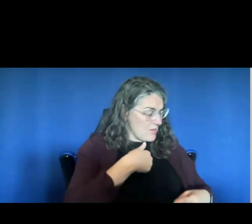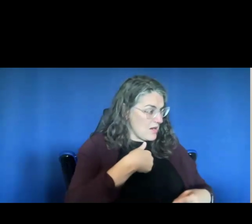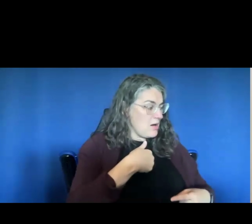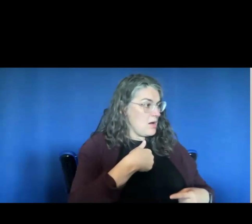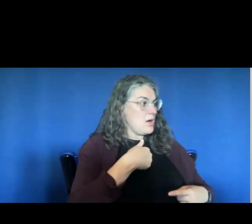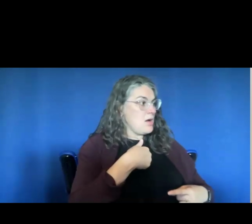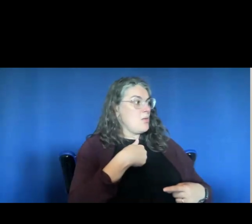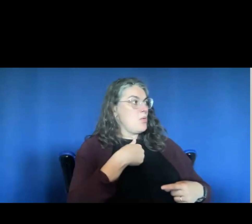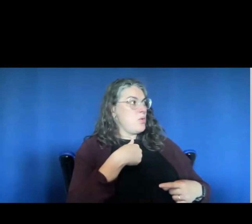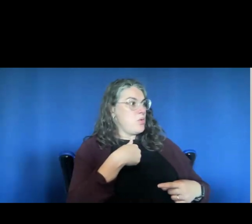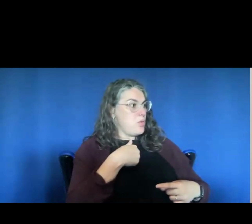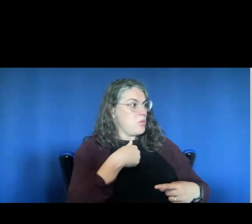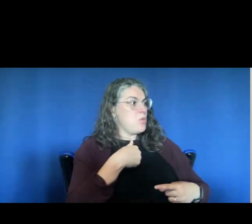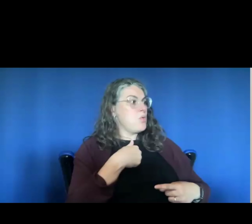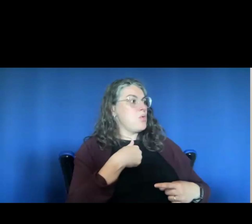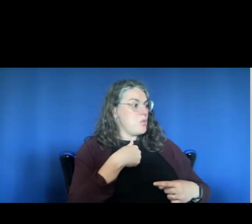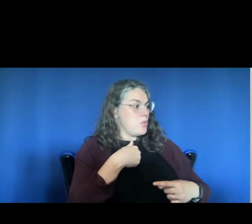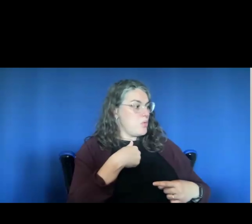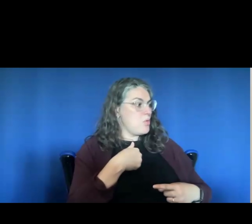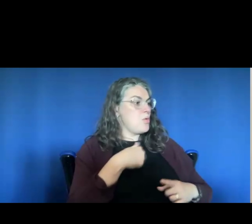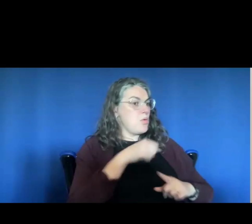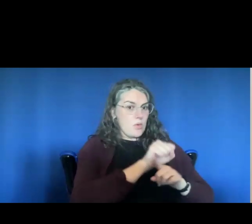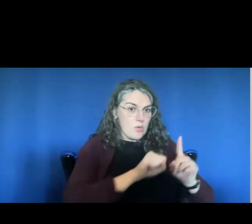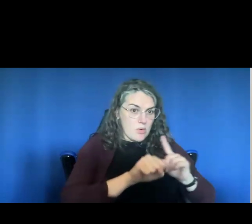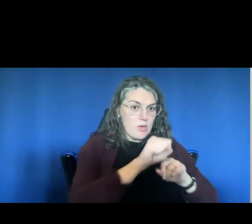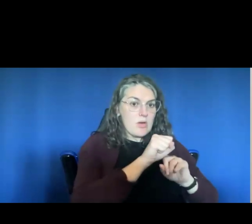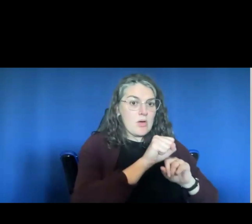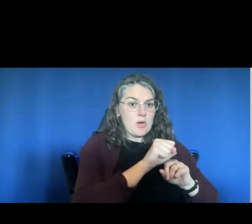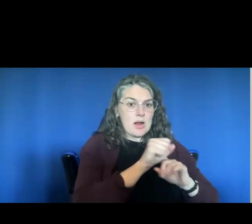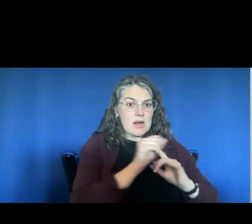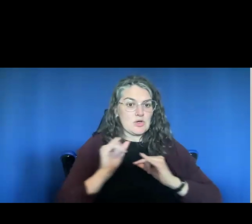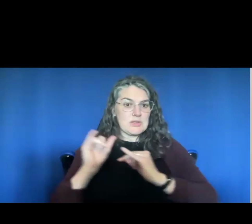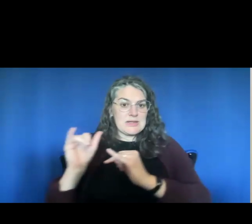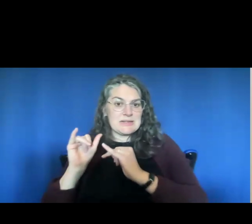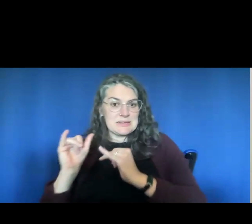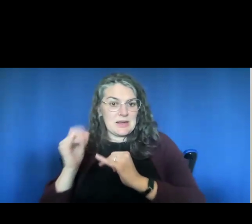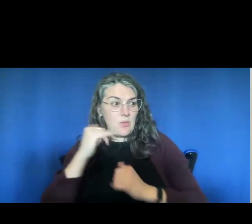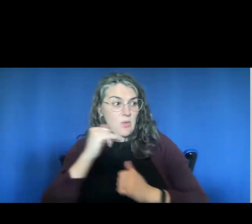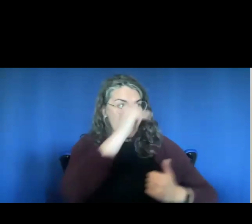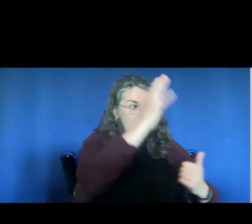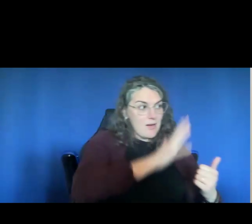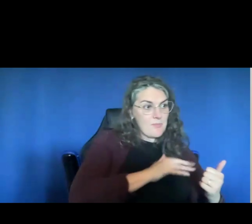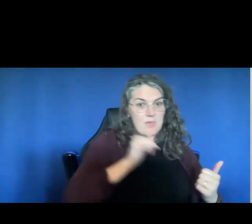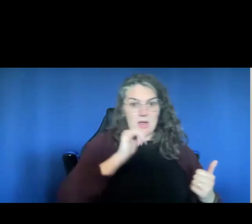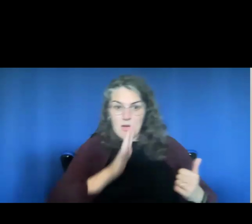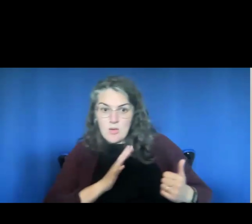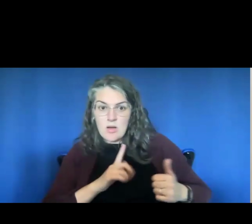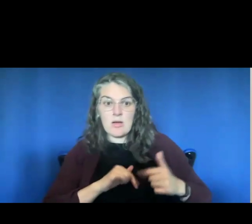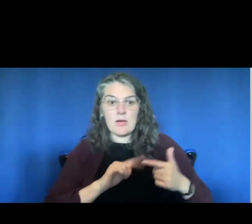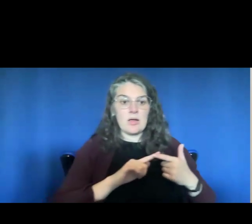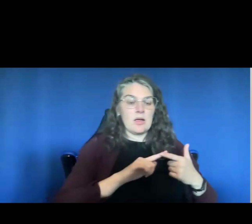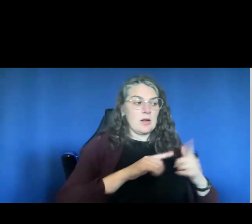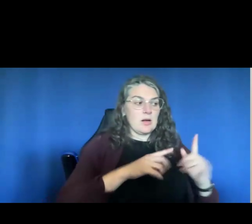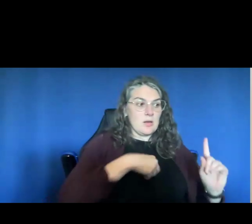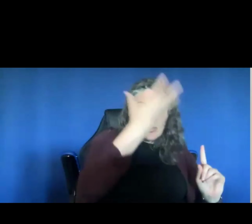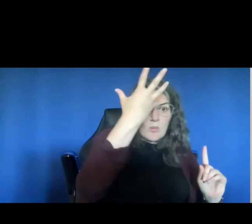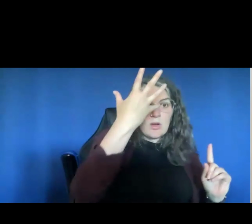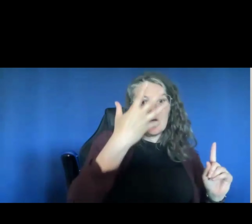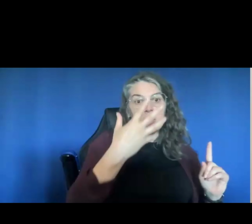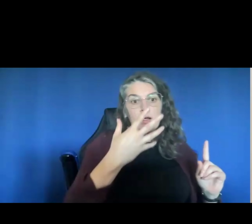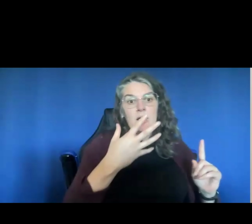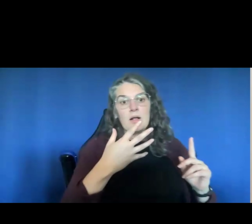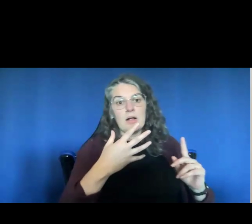formed under environmental conditions, gender expectations, patriarchal entitlement that still